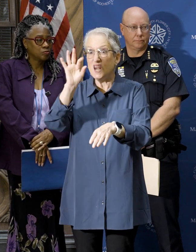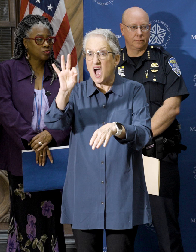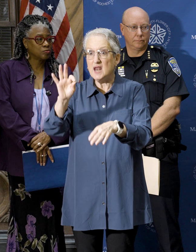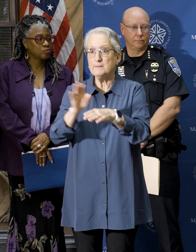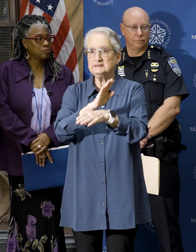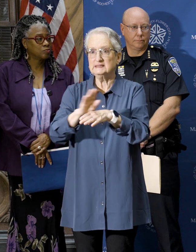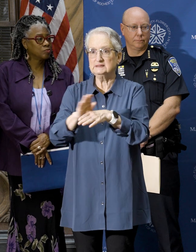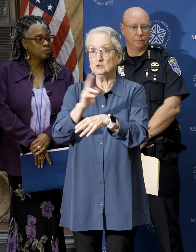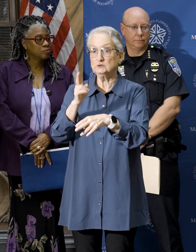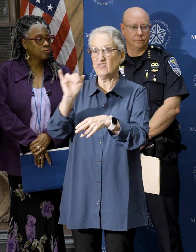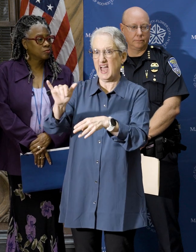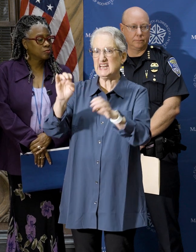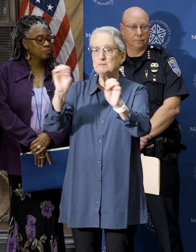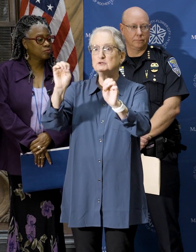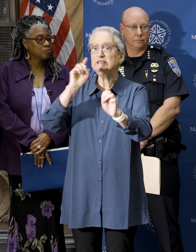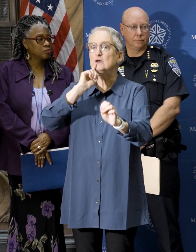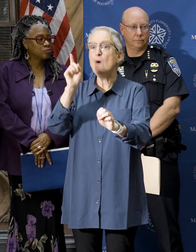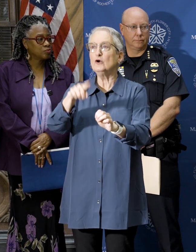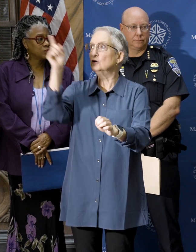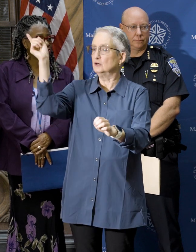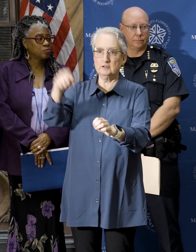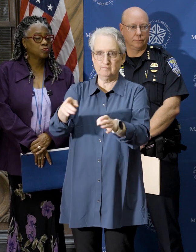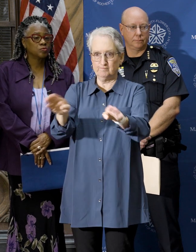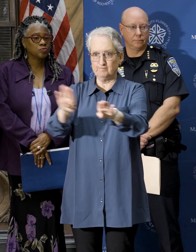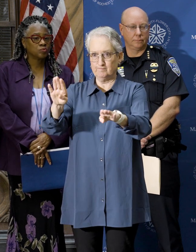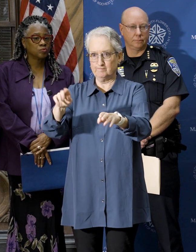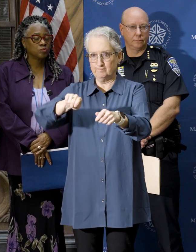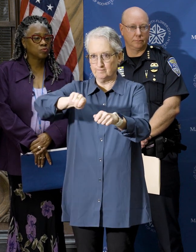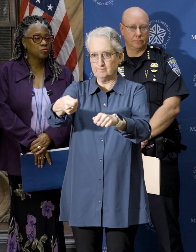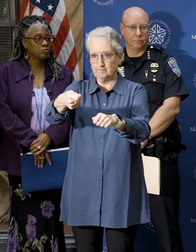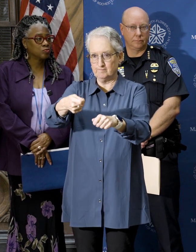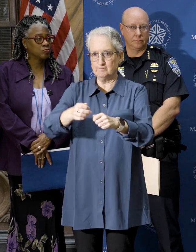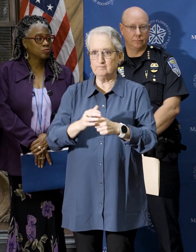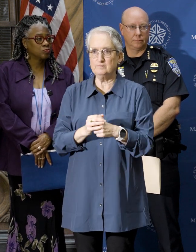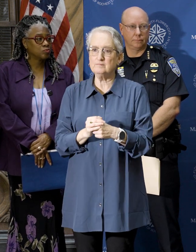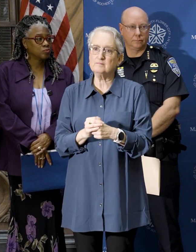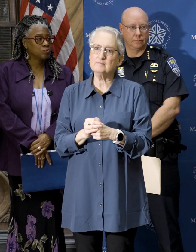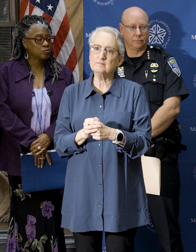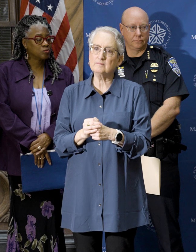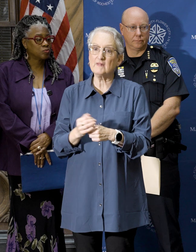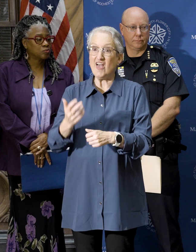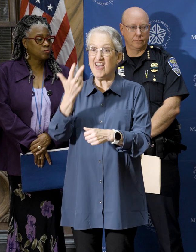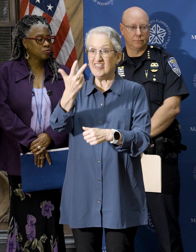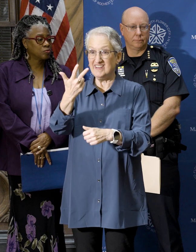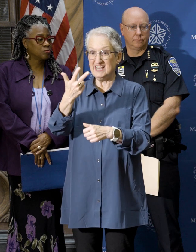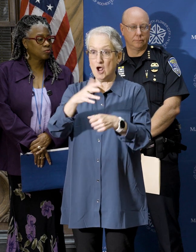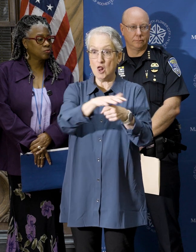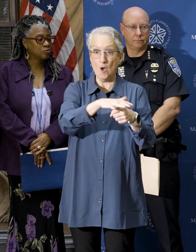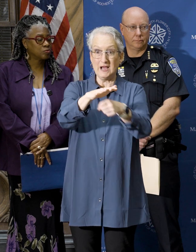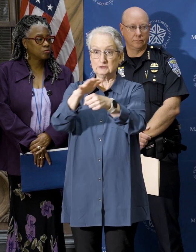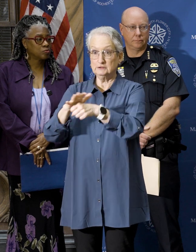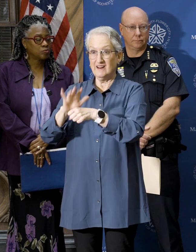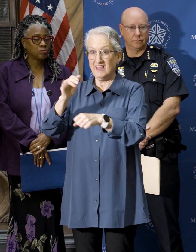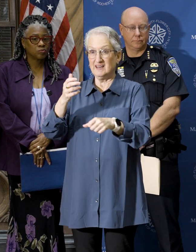order. We've brought 3 of those locations, or continued with 3 of those locations, in actions in Supreme Court to ensure that we